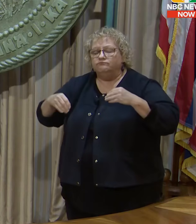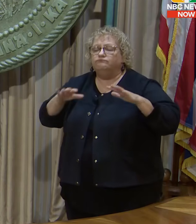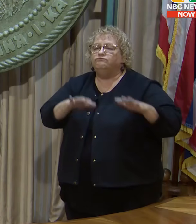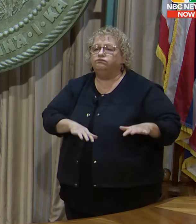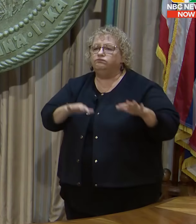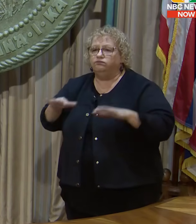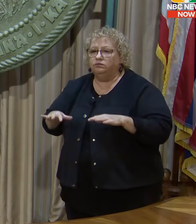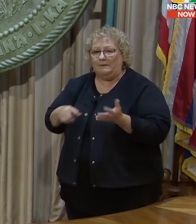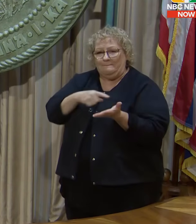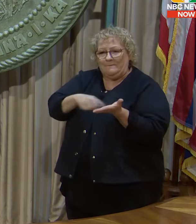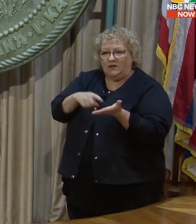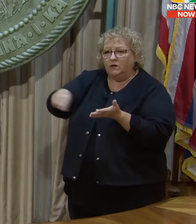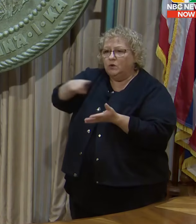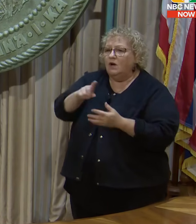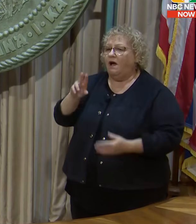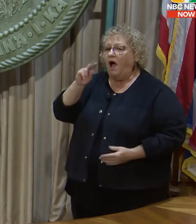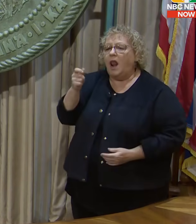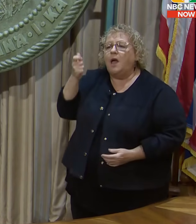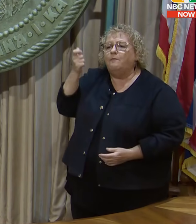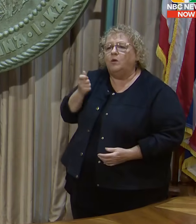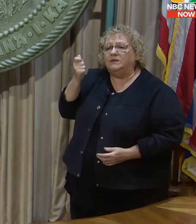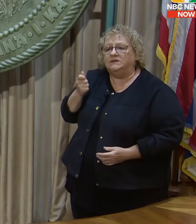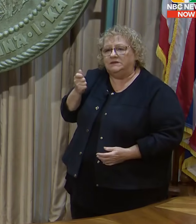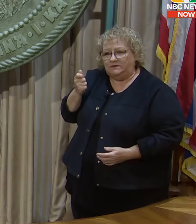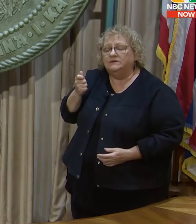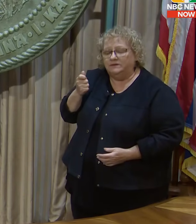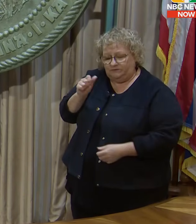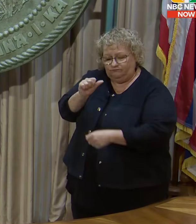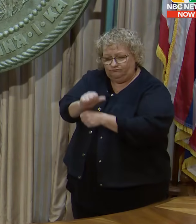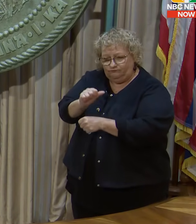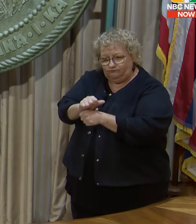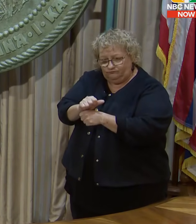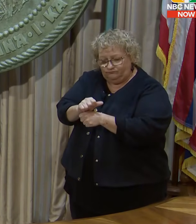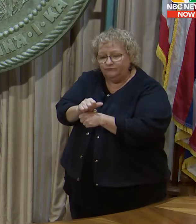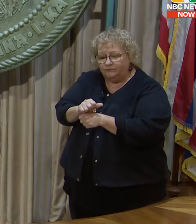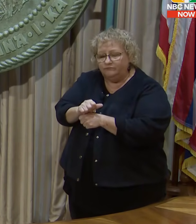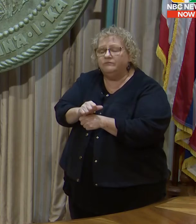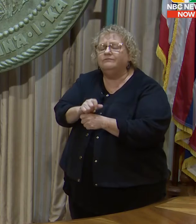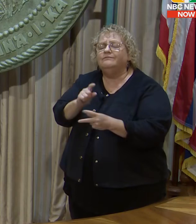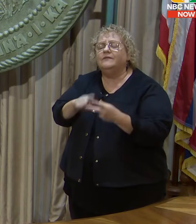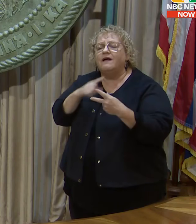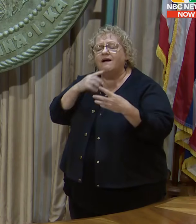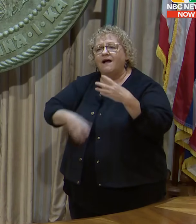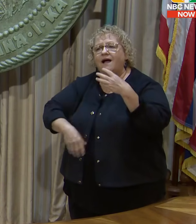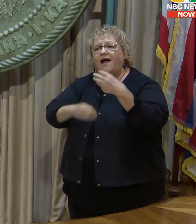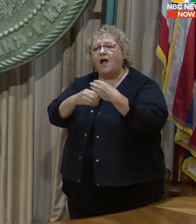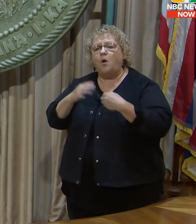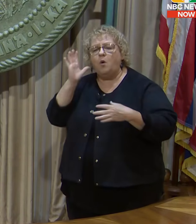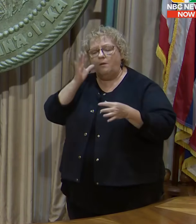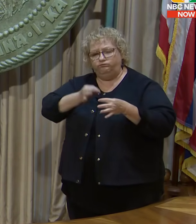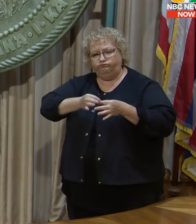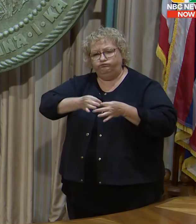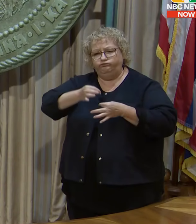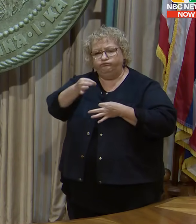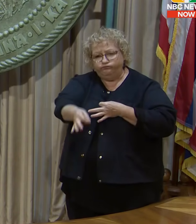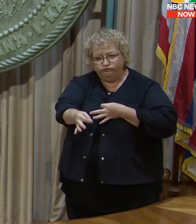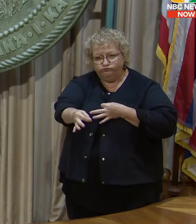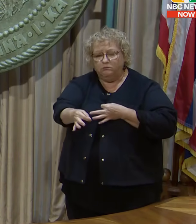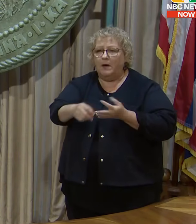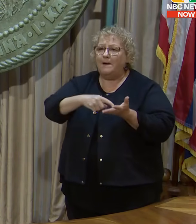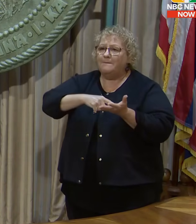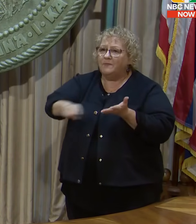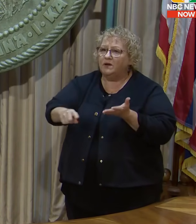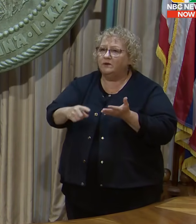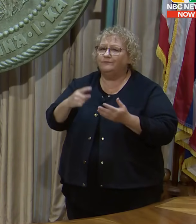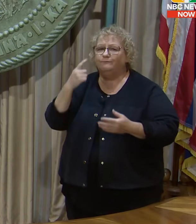those unemployed workers in a timely manner. I am also announcing a postponement of payments